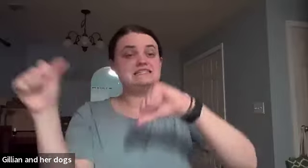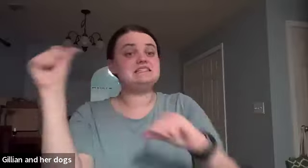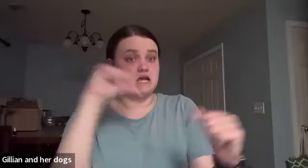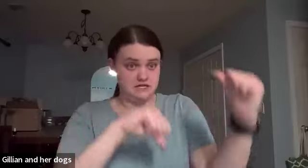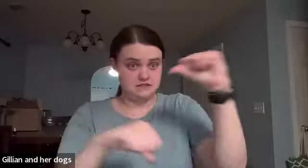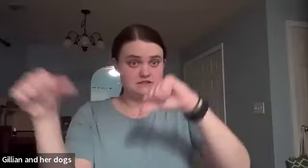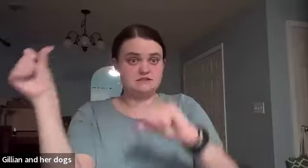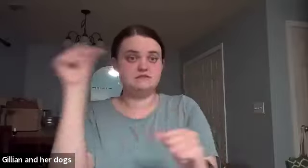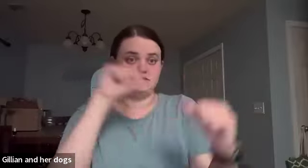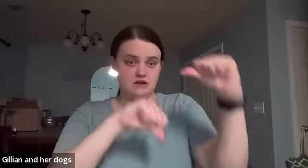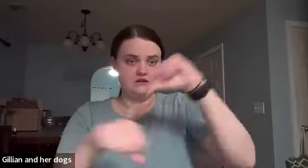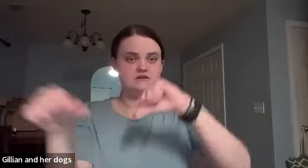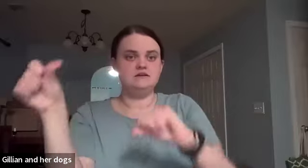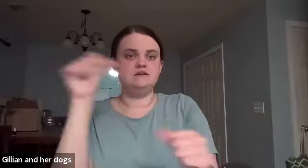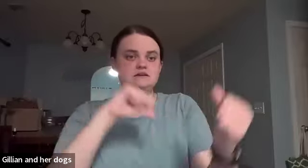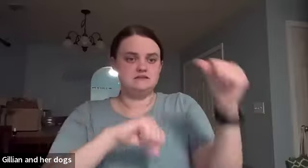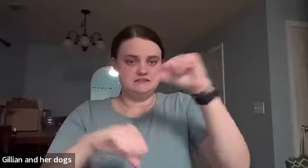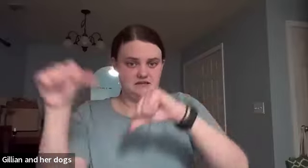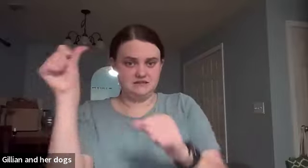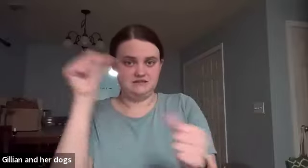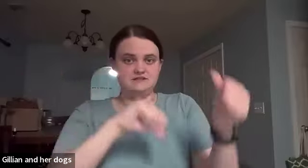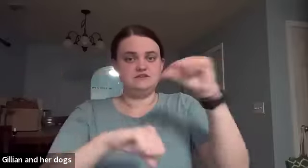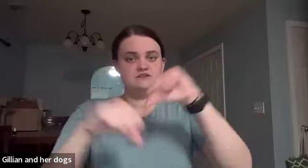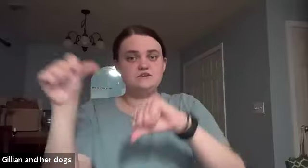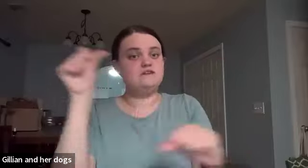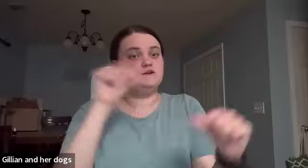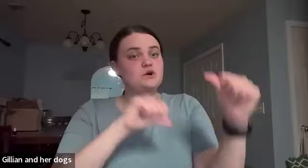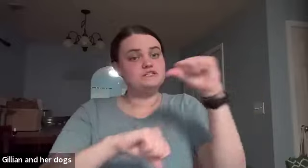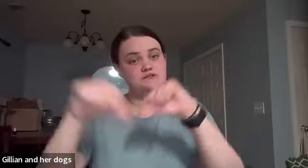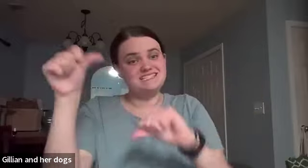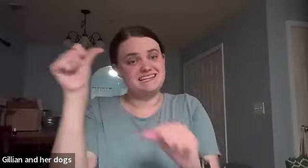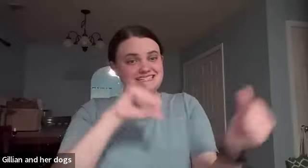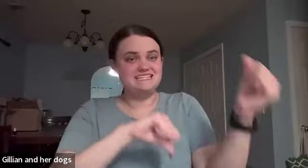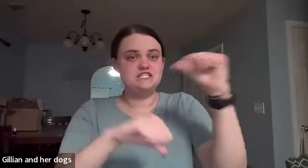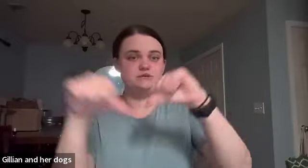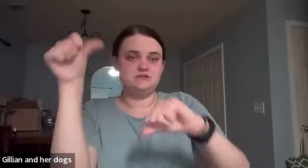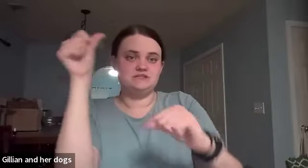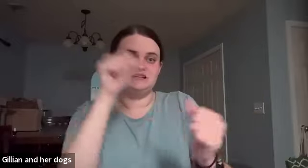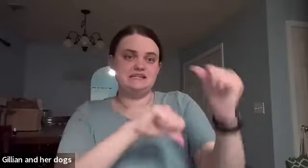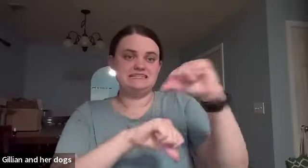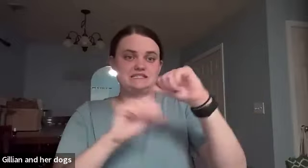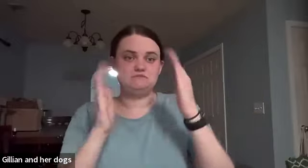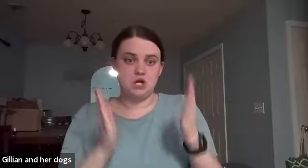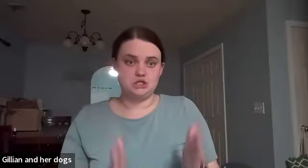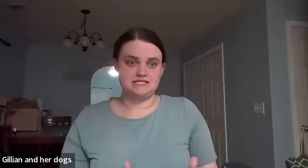is science, okay? Science. So then if you're going to do a scientist, you would do science